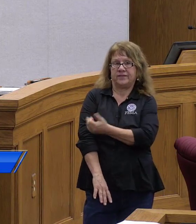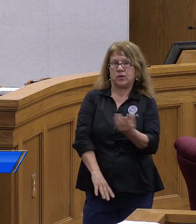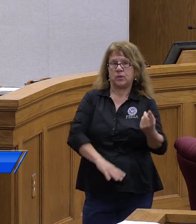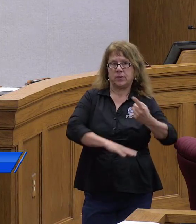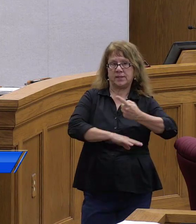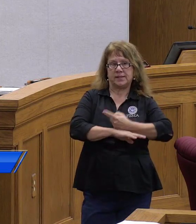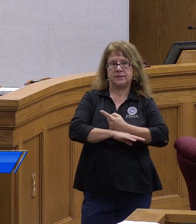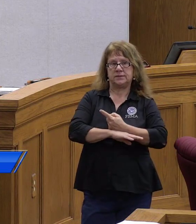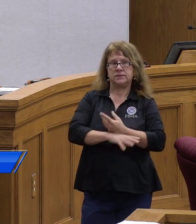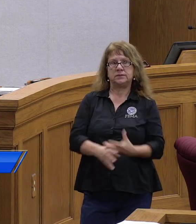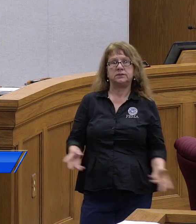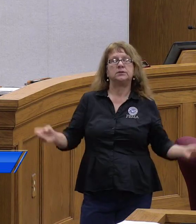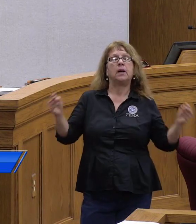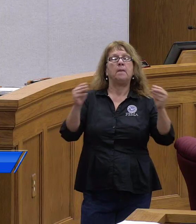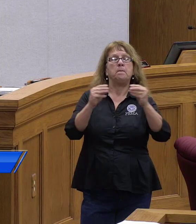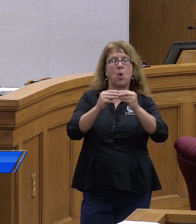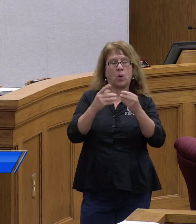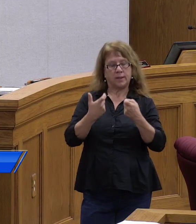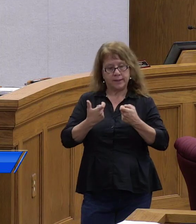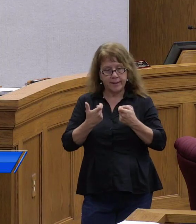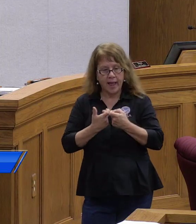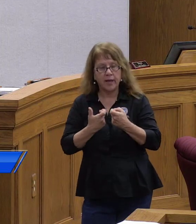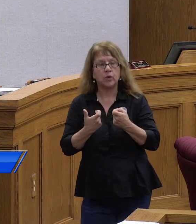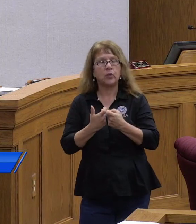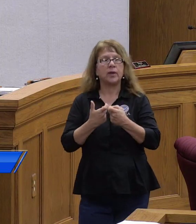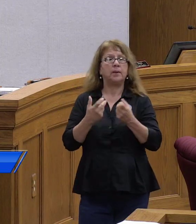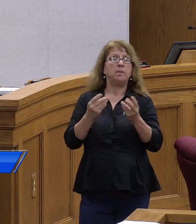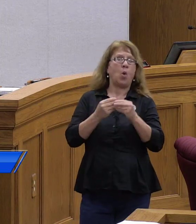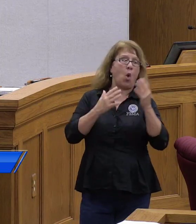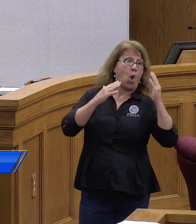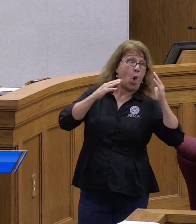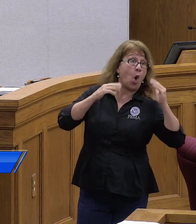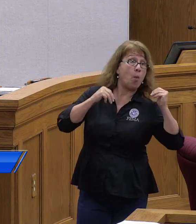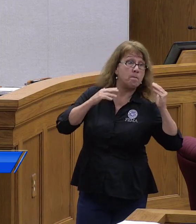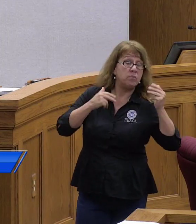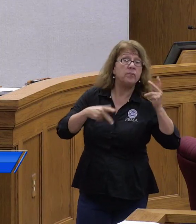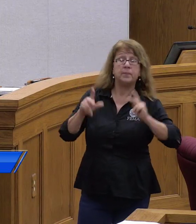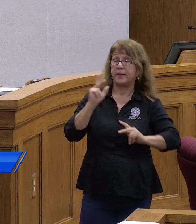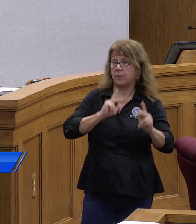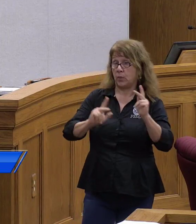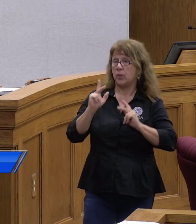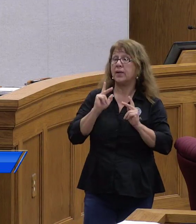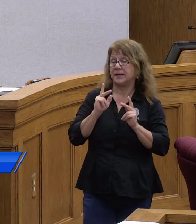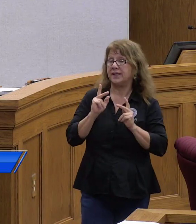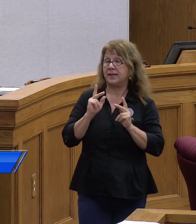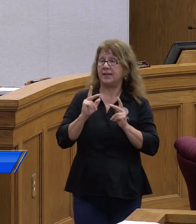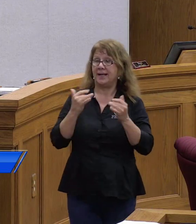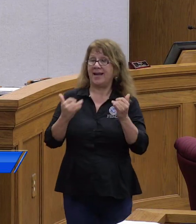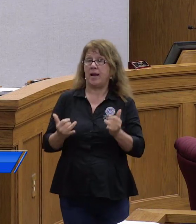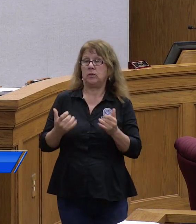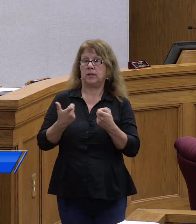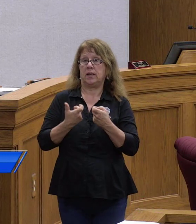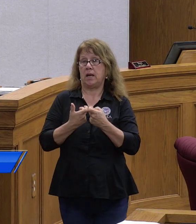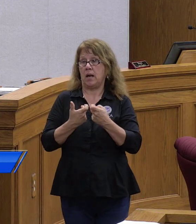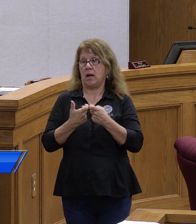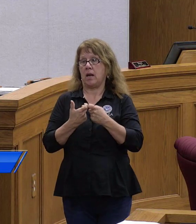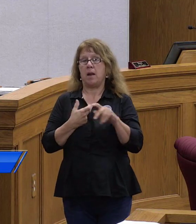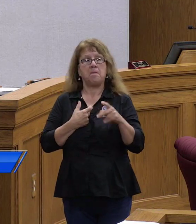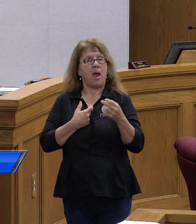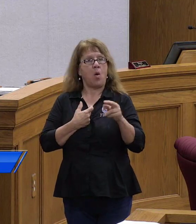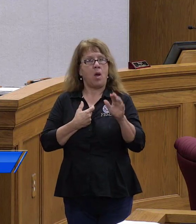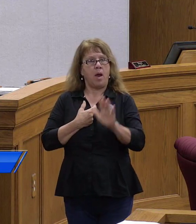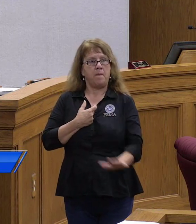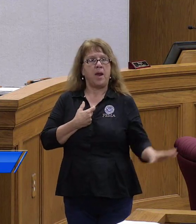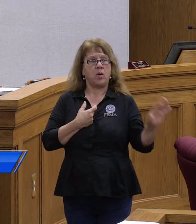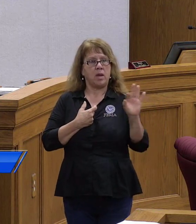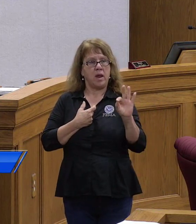additional customers, bringing hope, more hope to our community. So at this point, we have power available to about